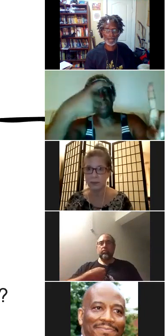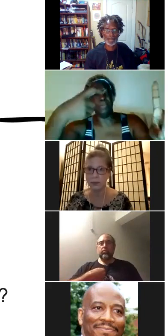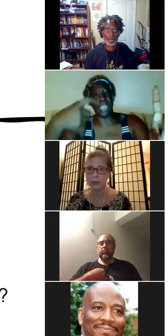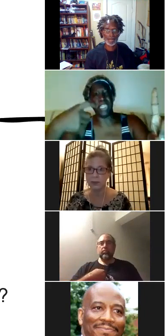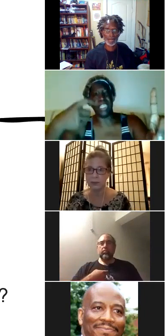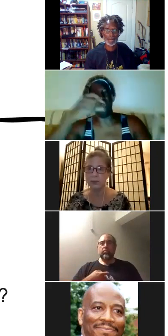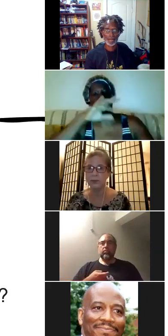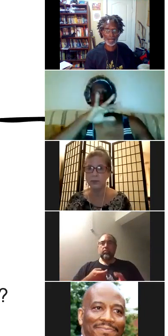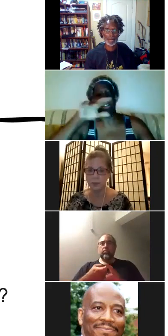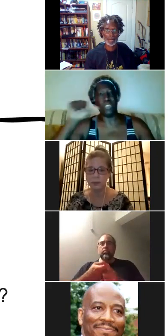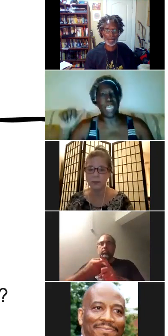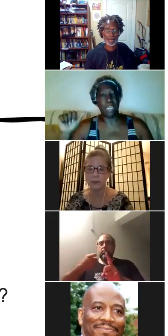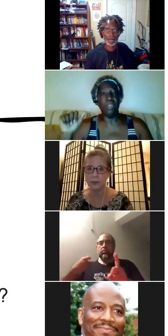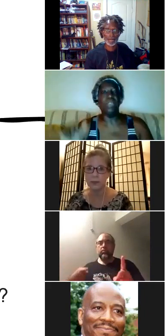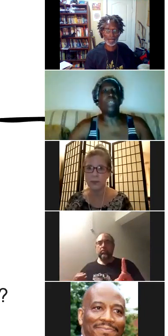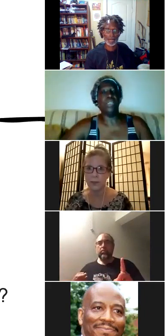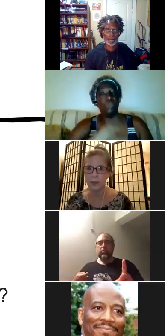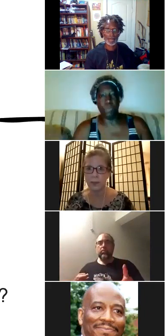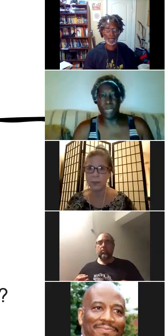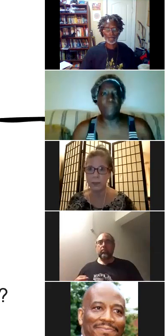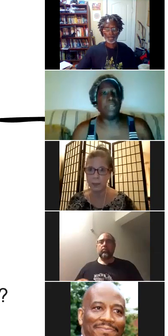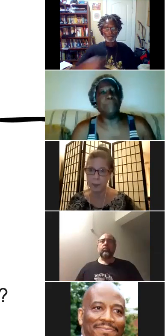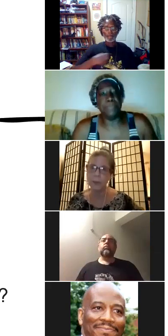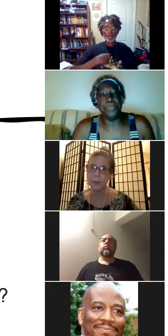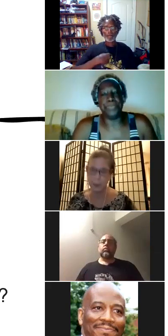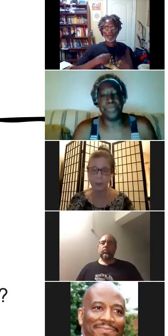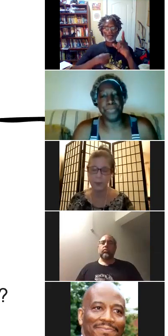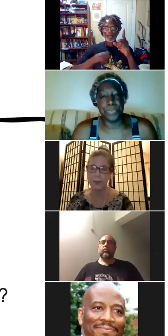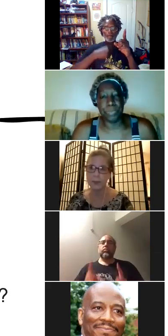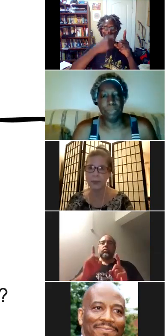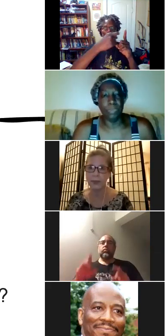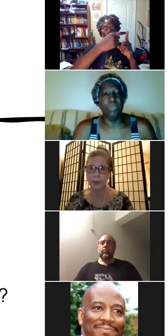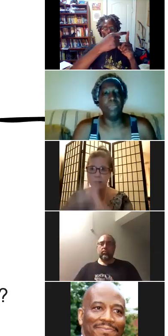from, and then you would finger spell where you're from.